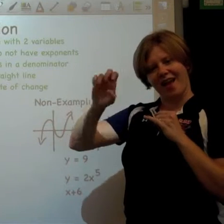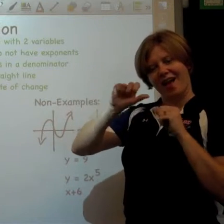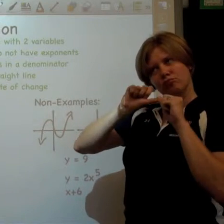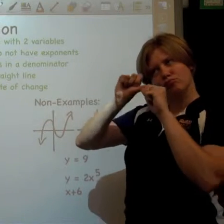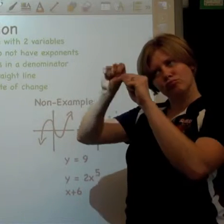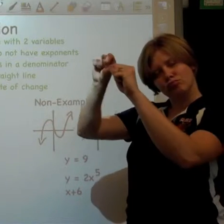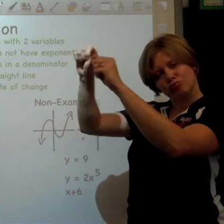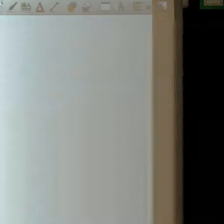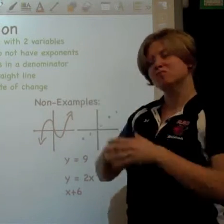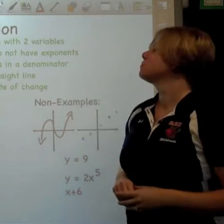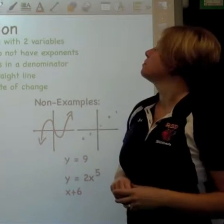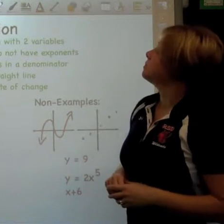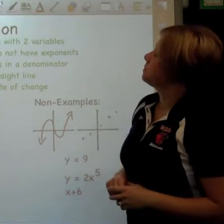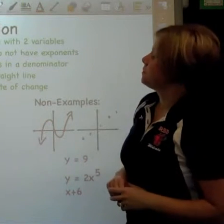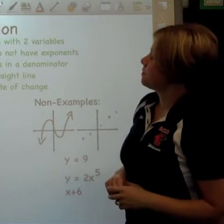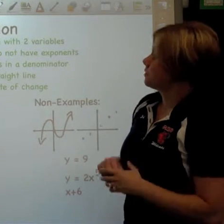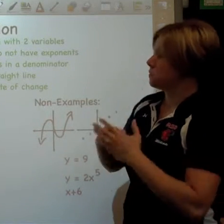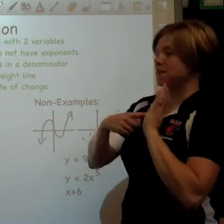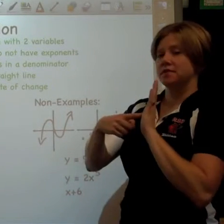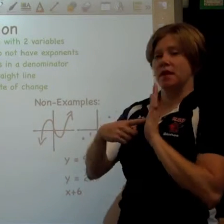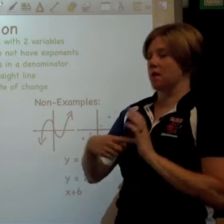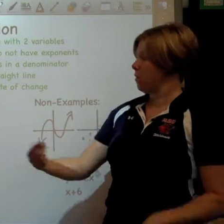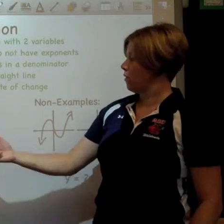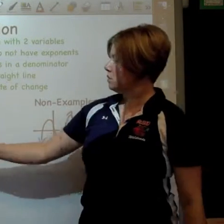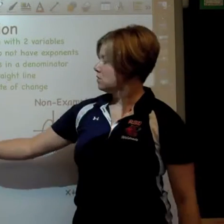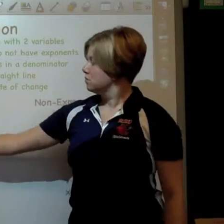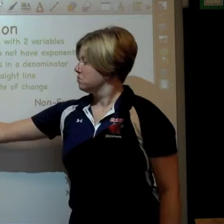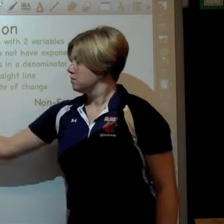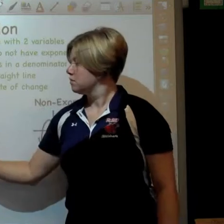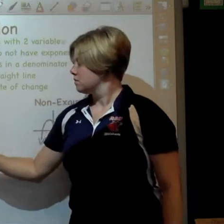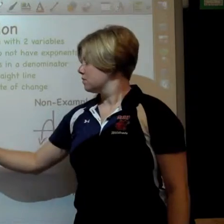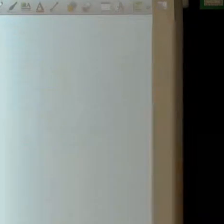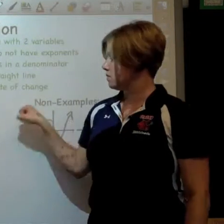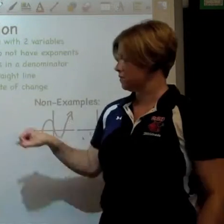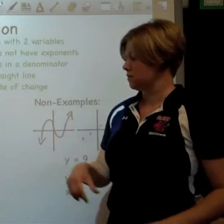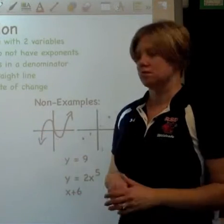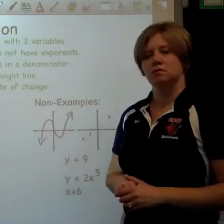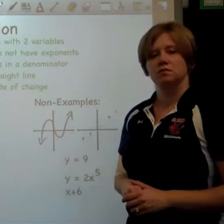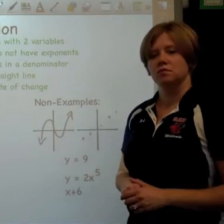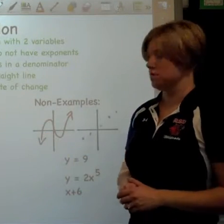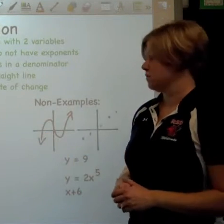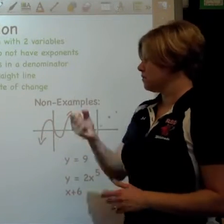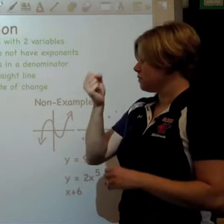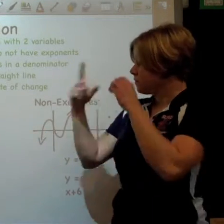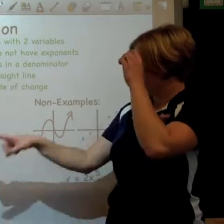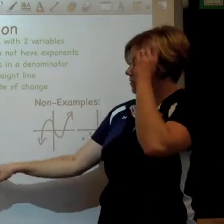That's a line, a straight line. So here's some examples. There's a line here and a line here.